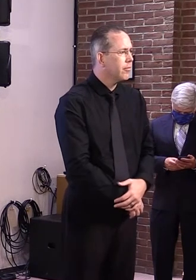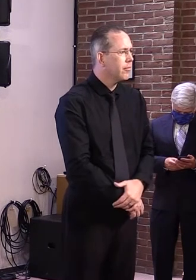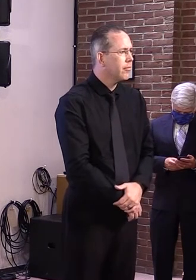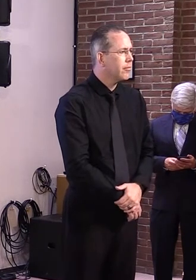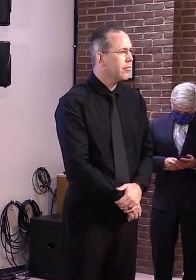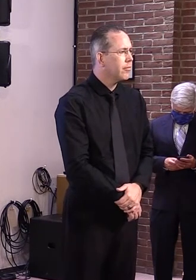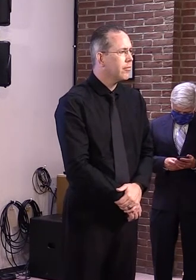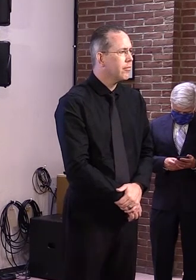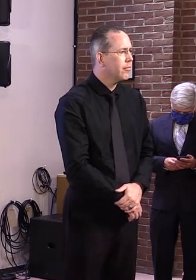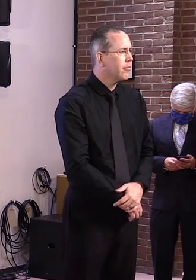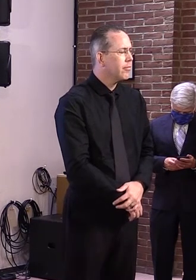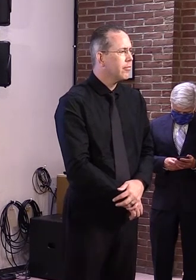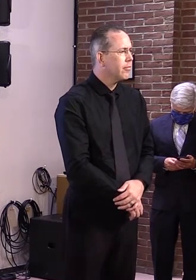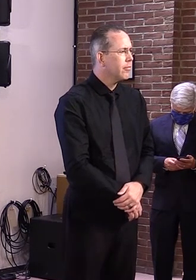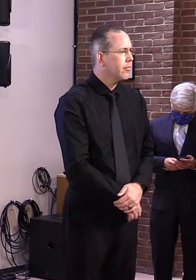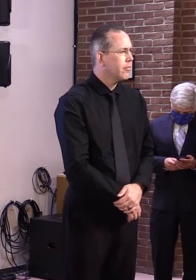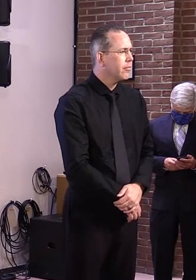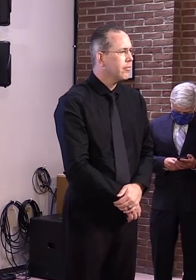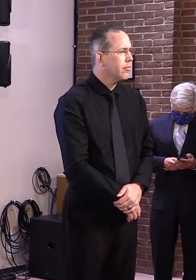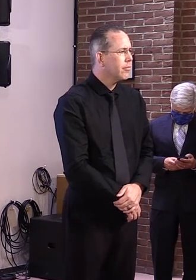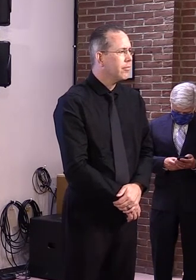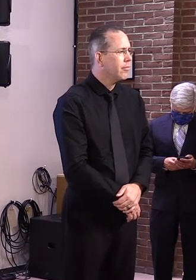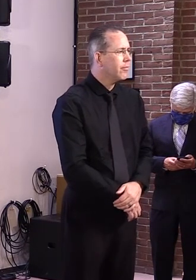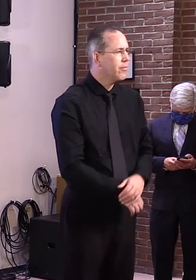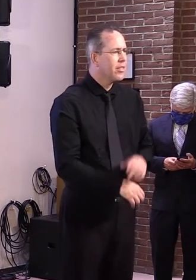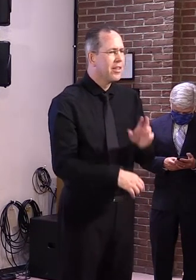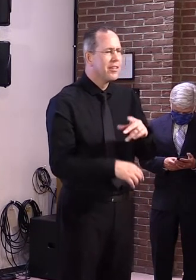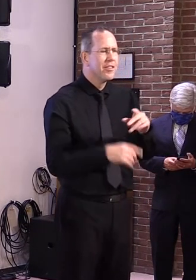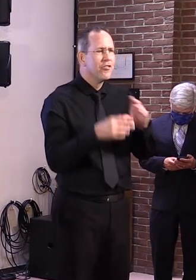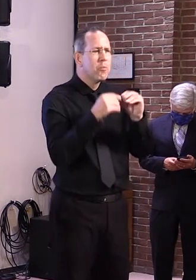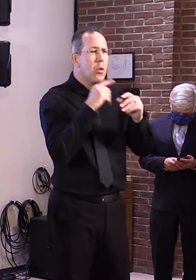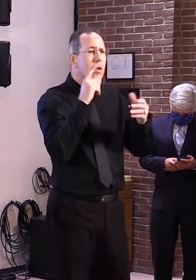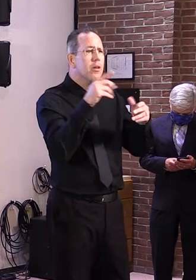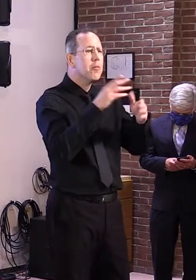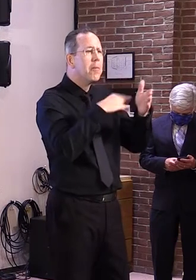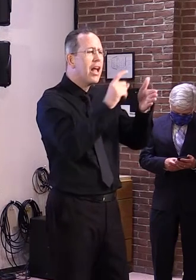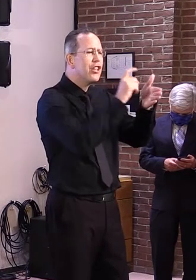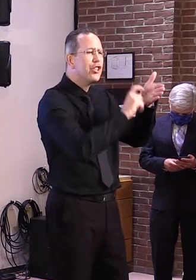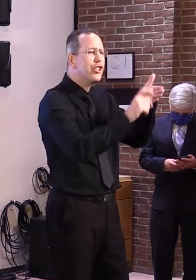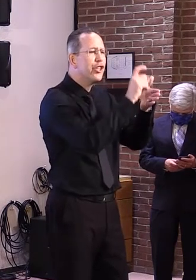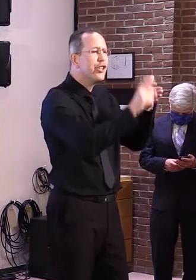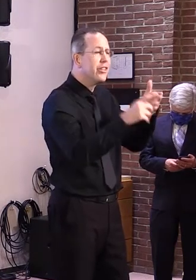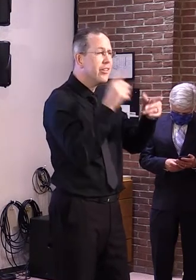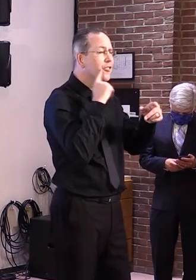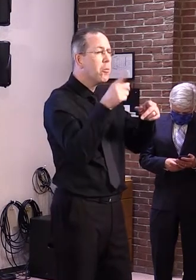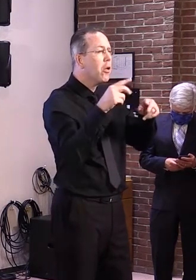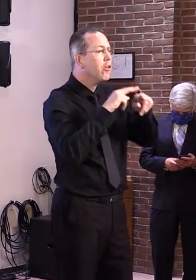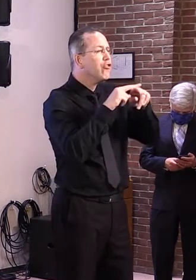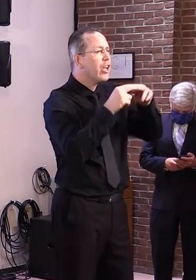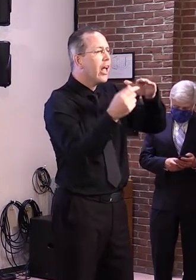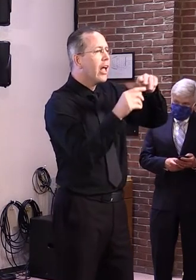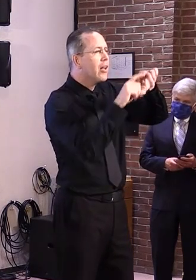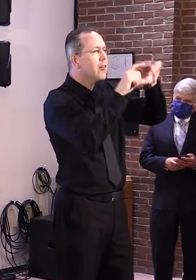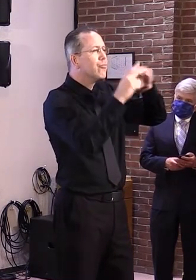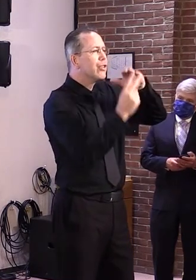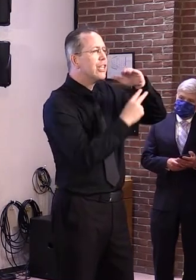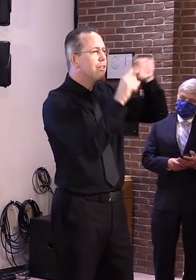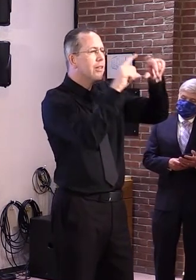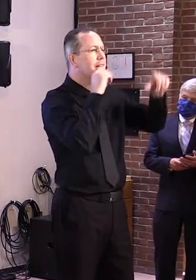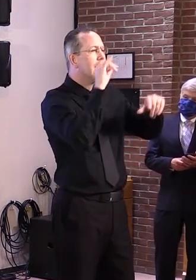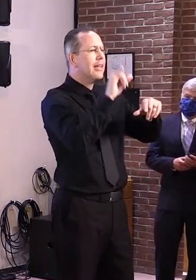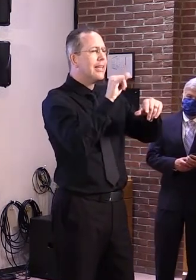regarding the email that went out, it said that the change in policy had specifically come from your office,